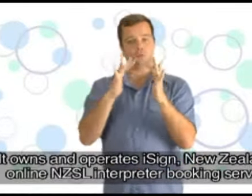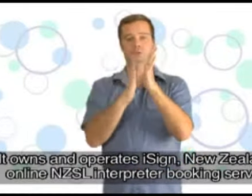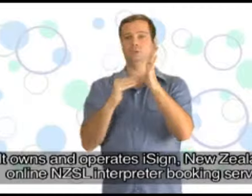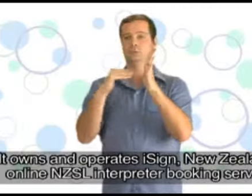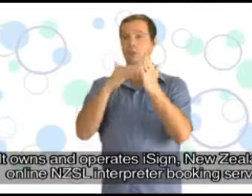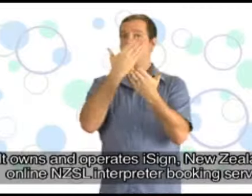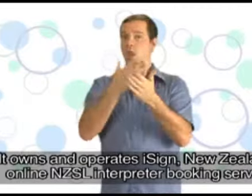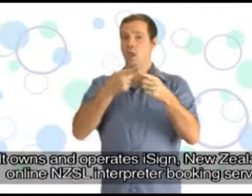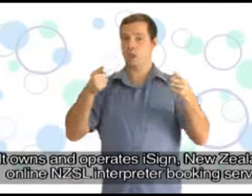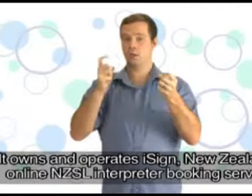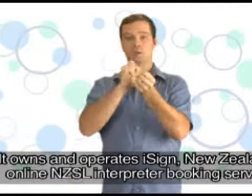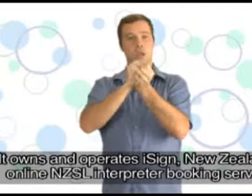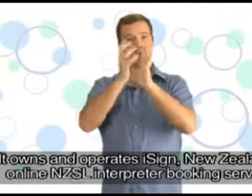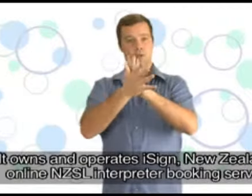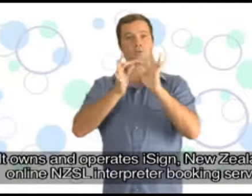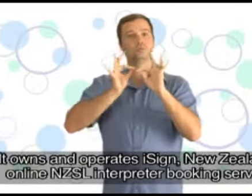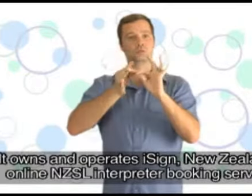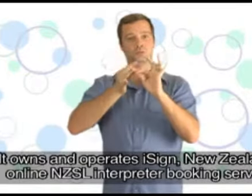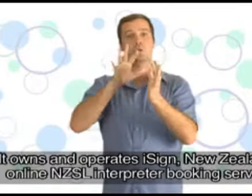online NZSL interpreter booking service.